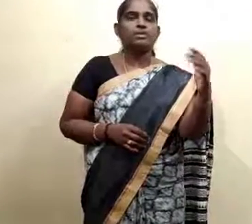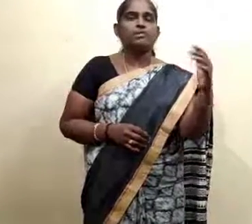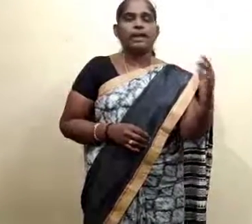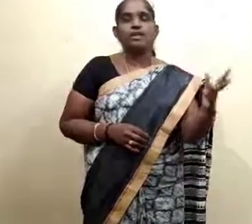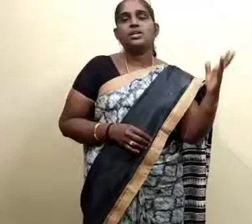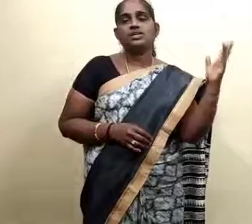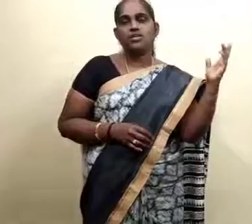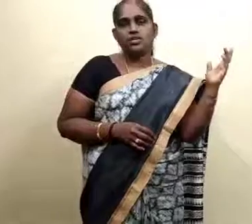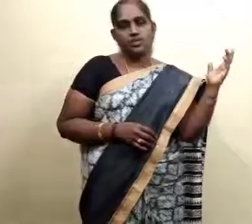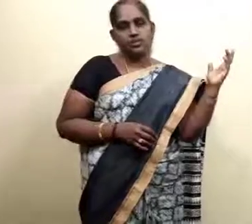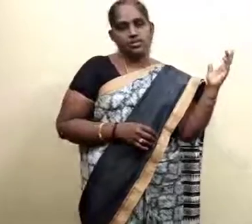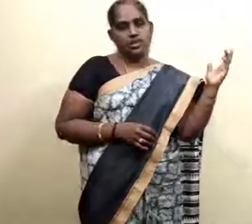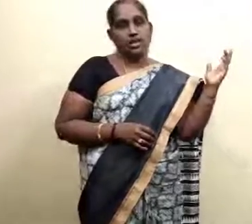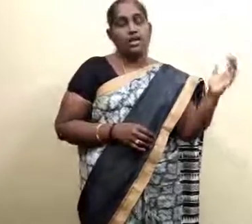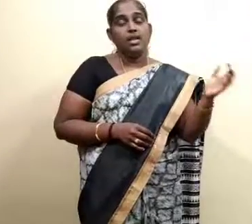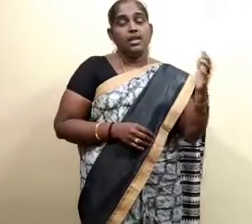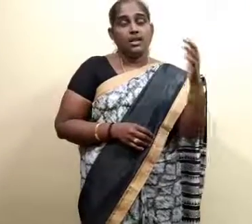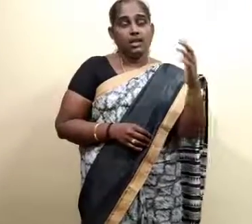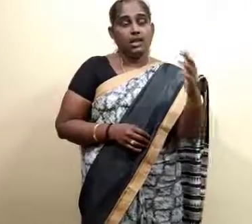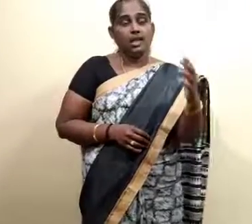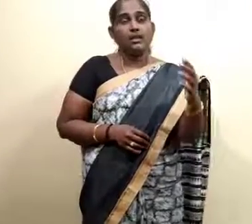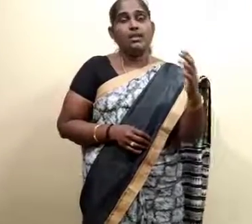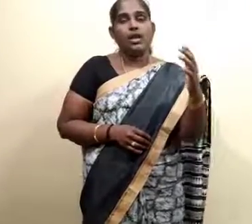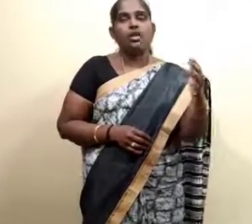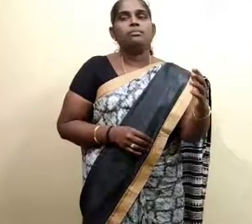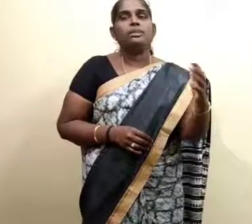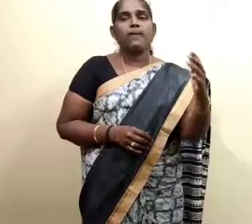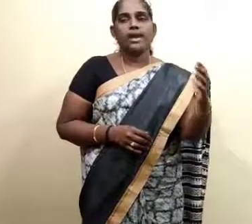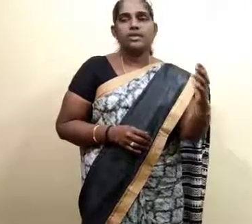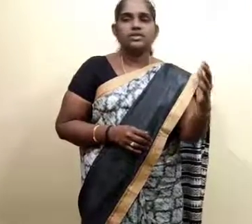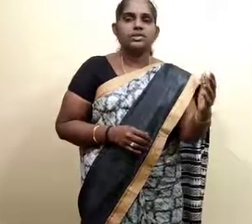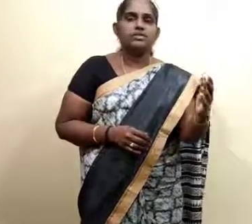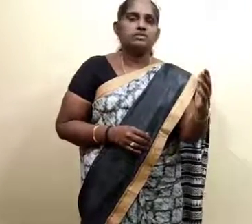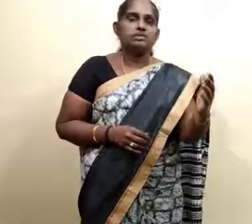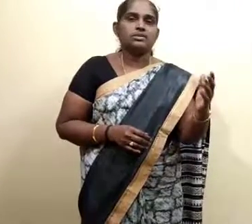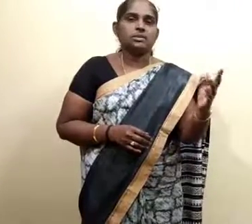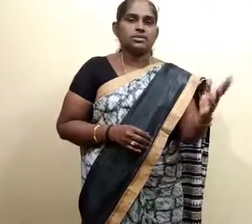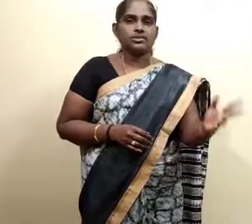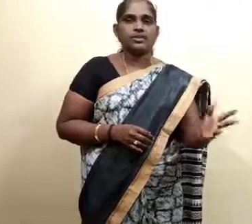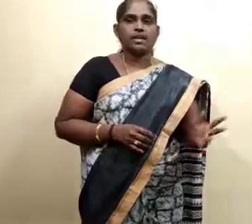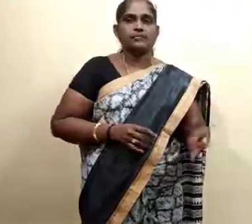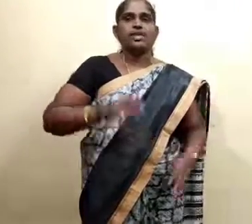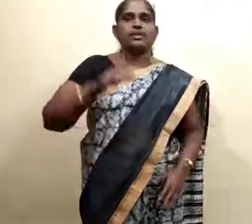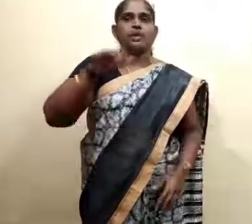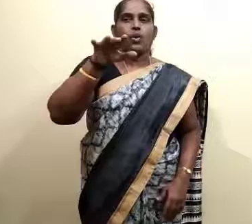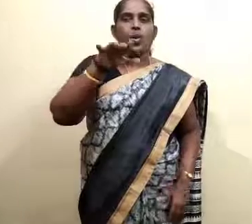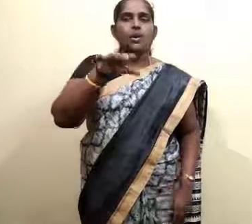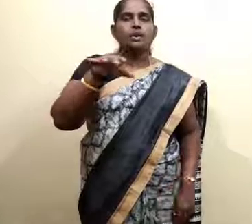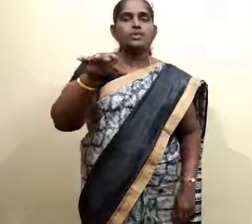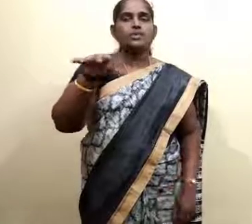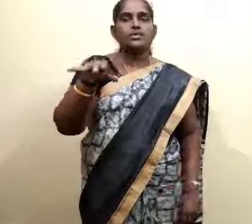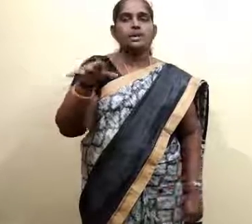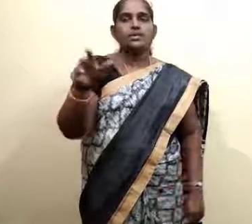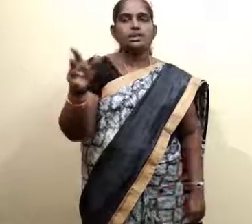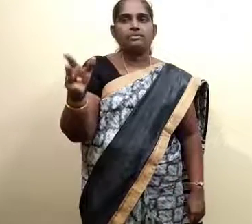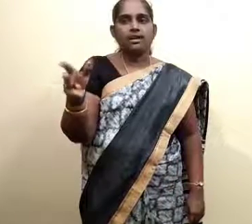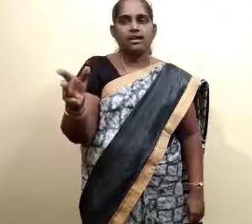developed banking system. Okay, in England a developed banking system was also there. The Royal Society of